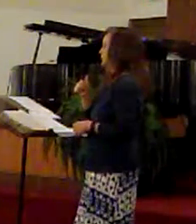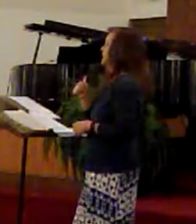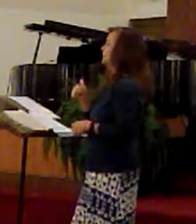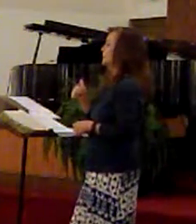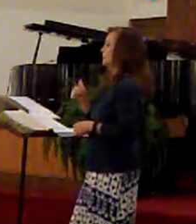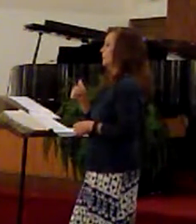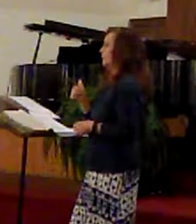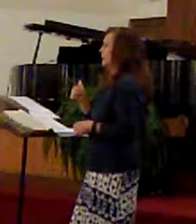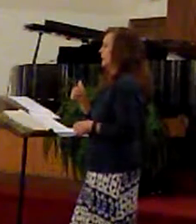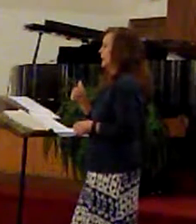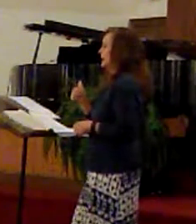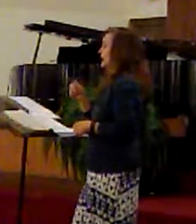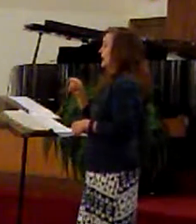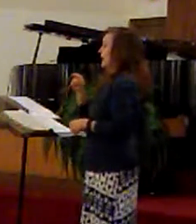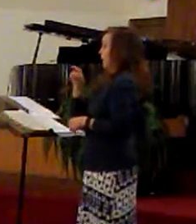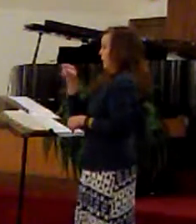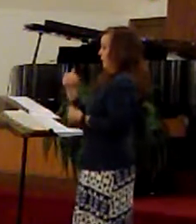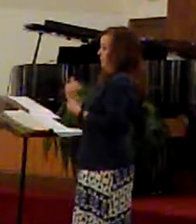here's what most of us fail to do.